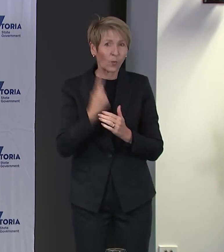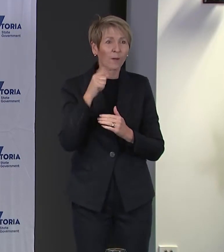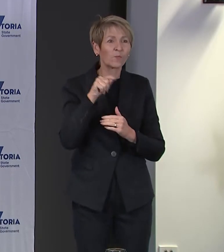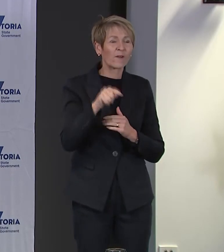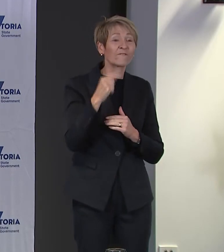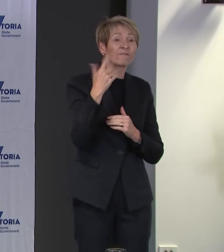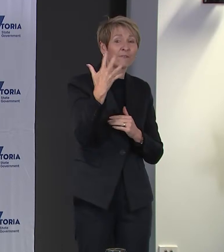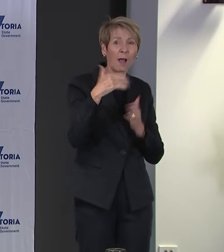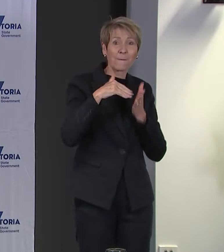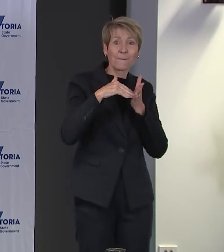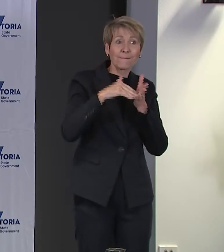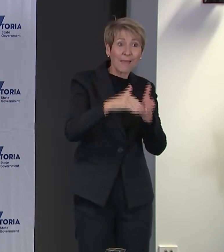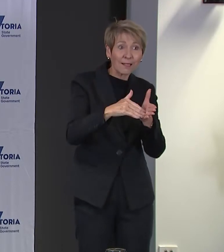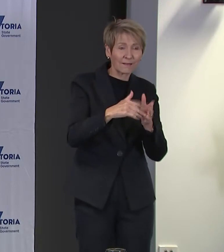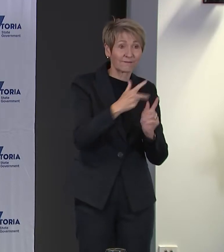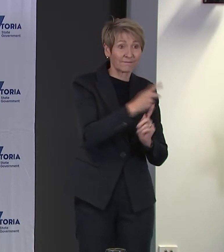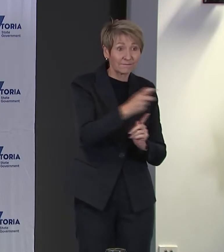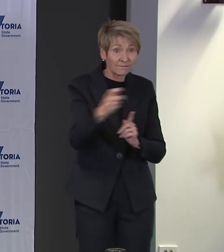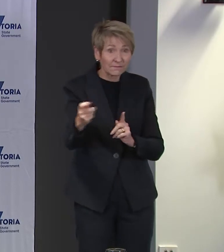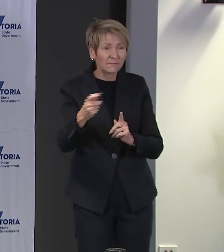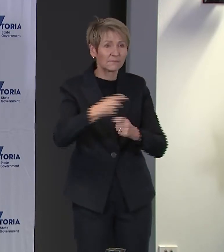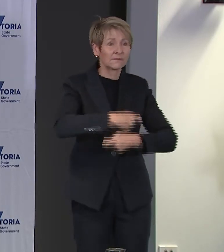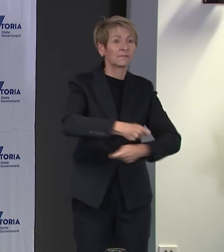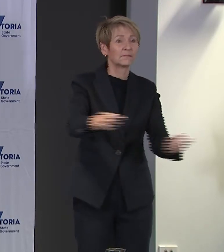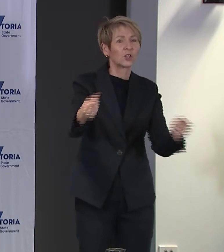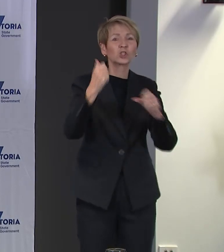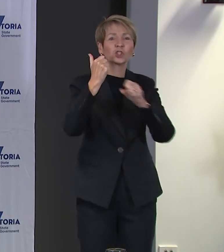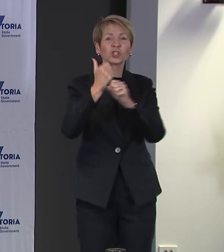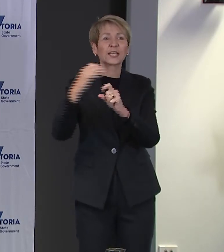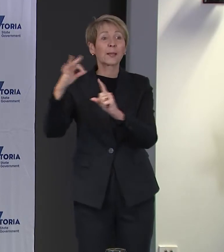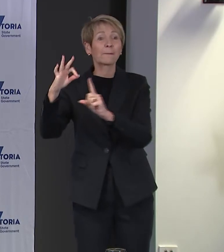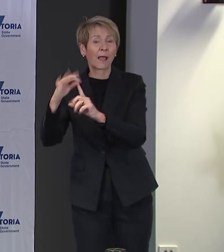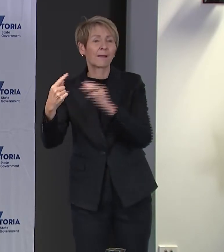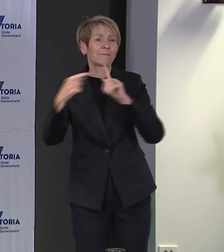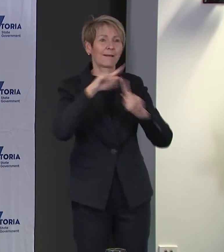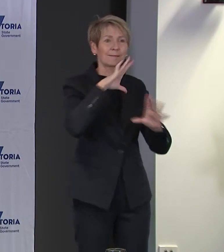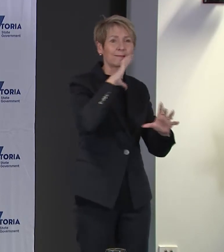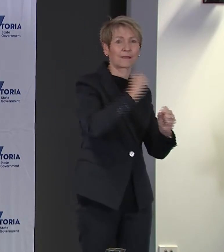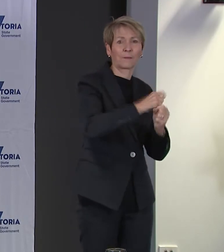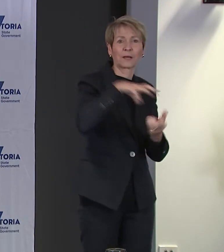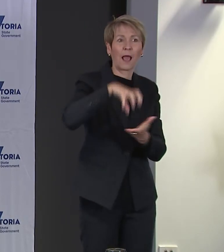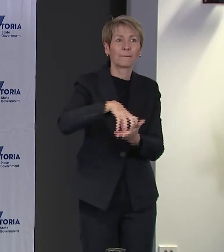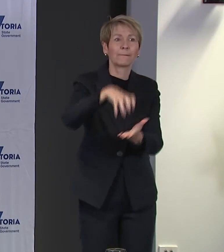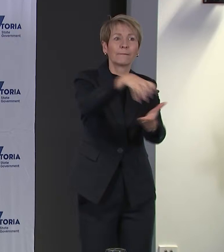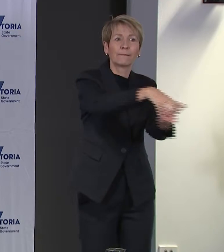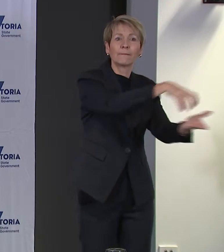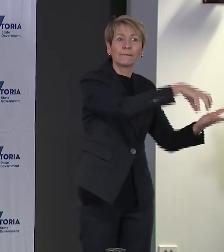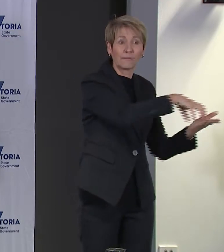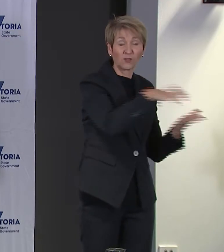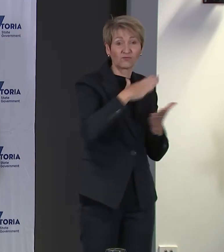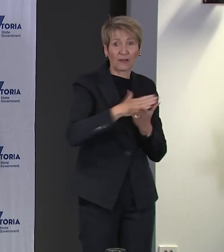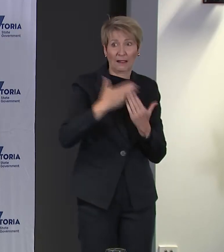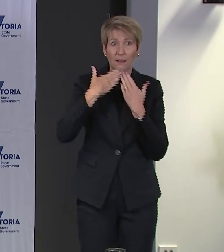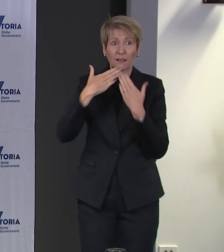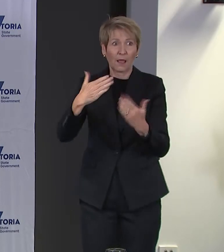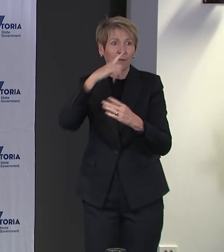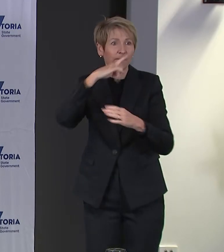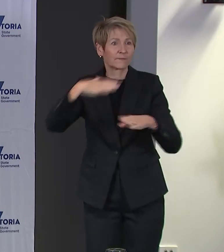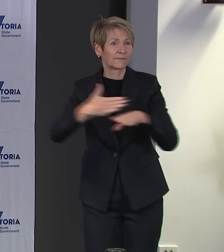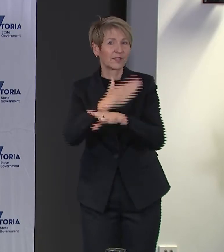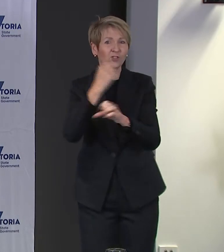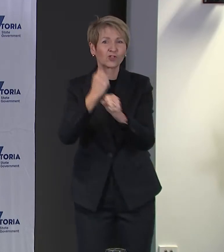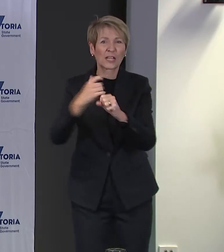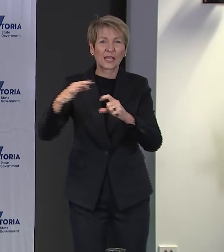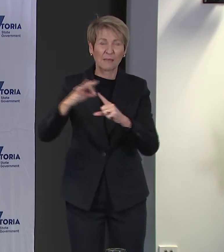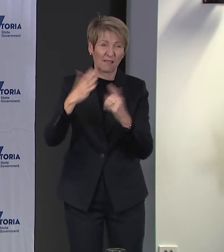deployed here in Victoria by both the GPs and the state clinics. And my thanks to all those people working in our vaccination clinics and in our GP